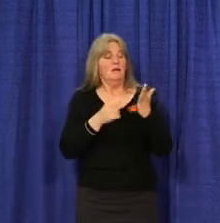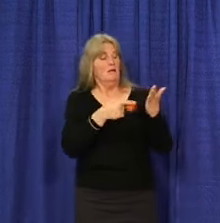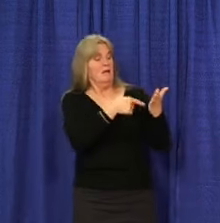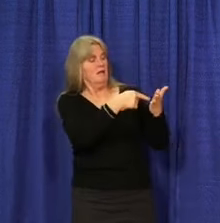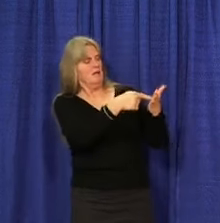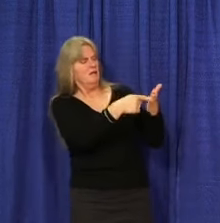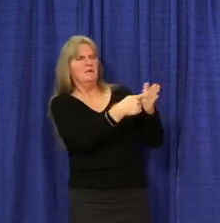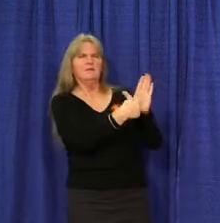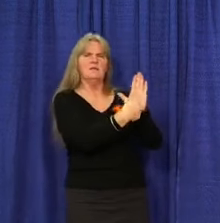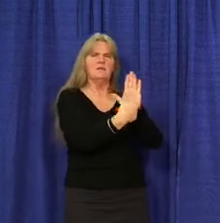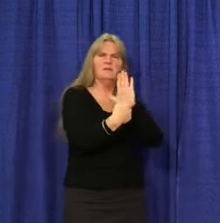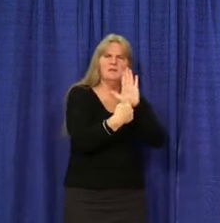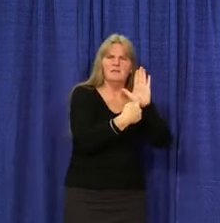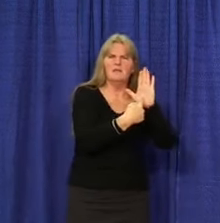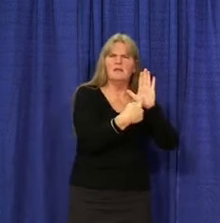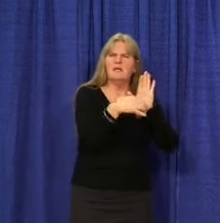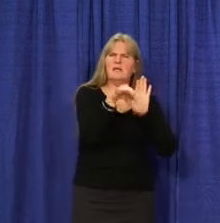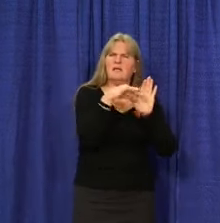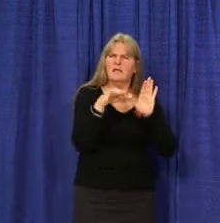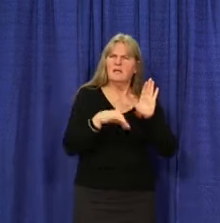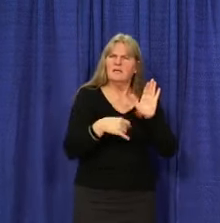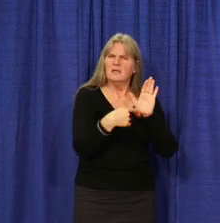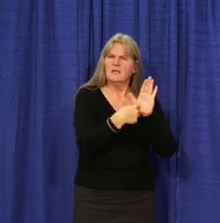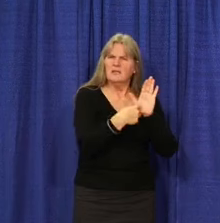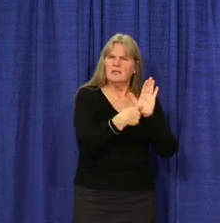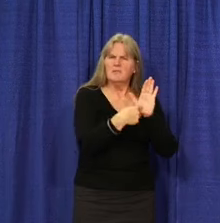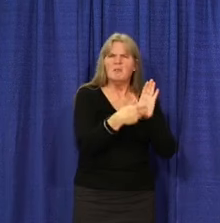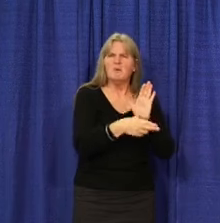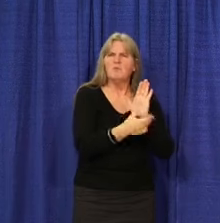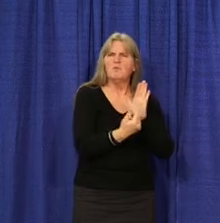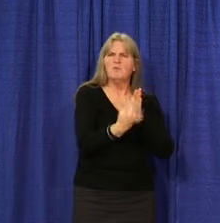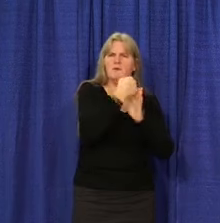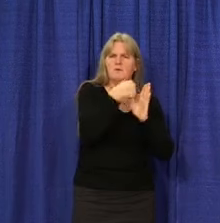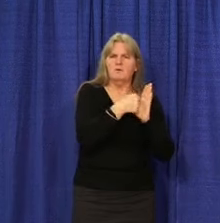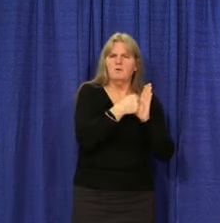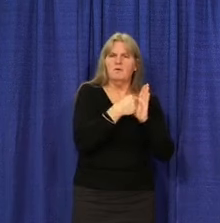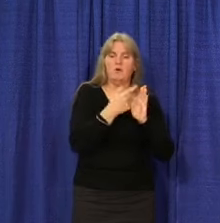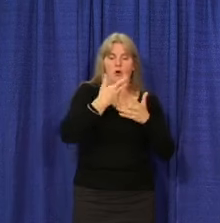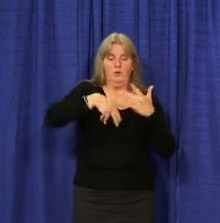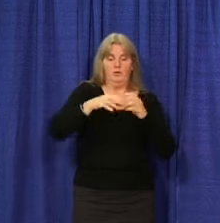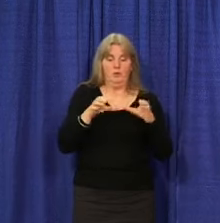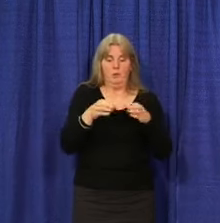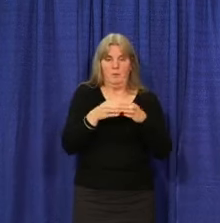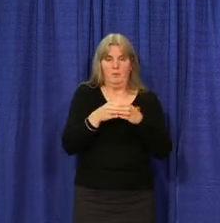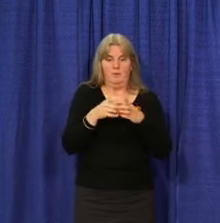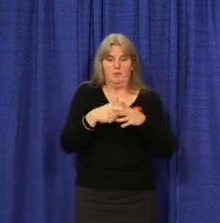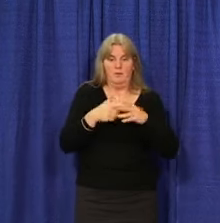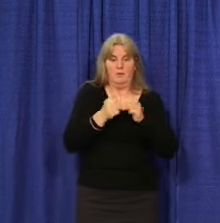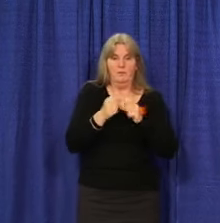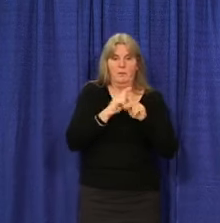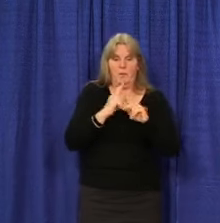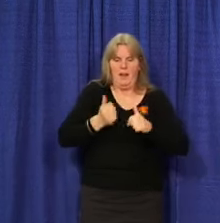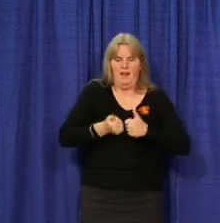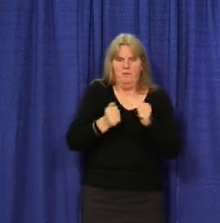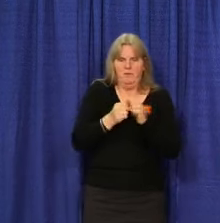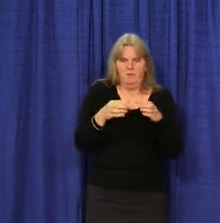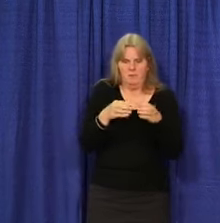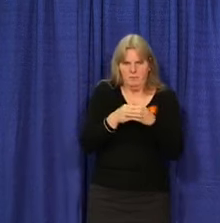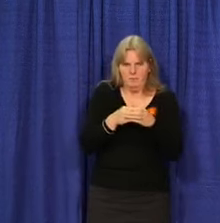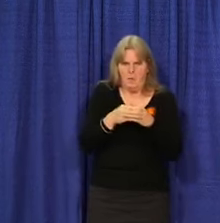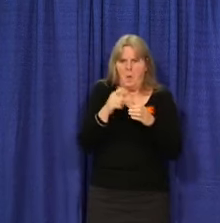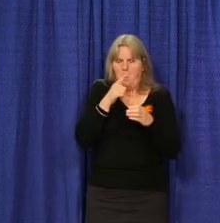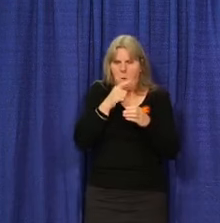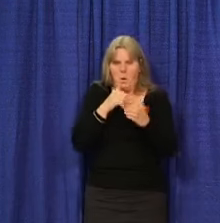says some of this, and I think it's worthwhile going back over that. Your social bubble starts with people you live with and